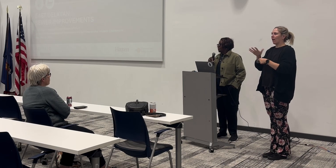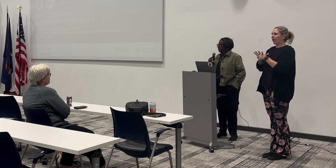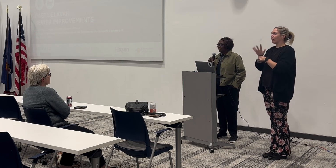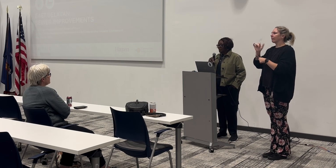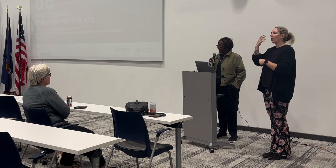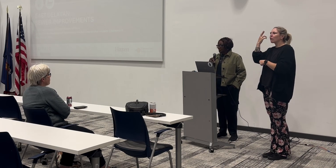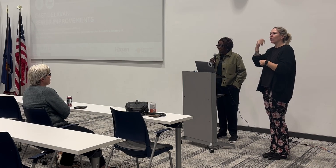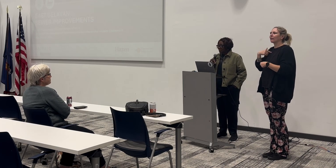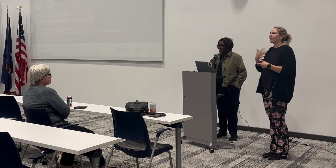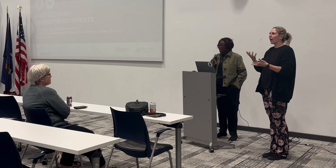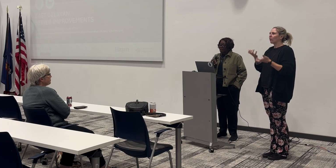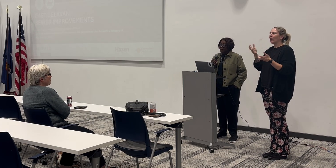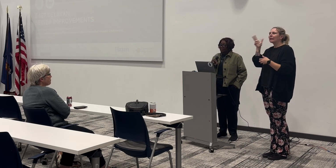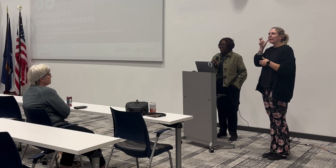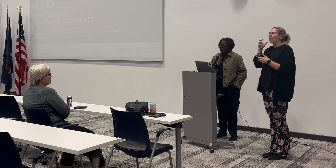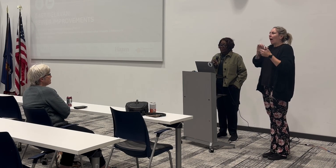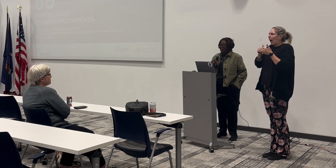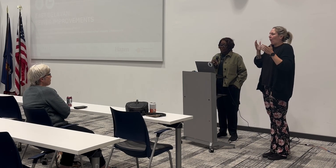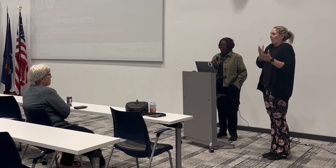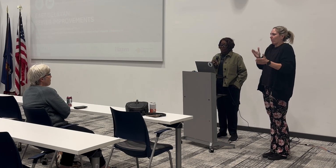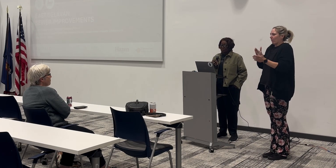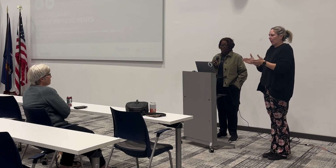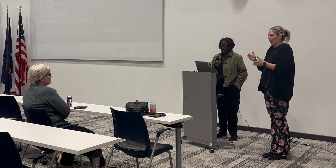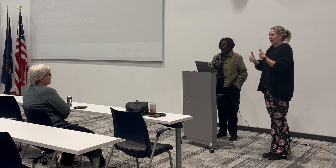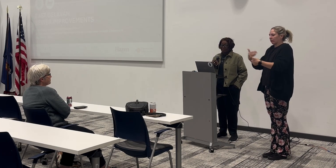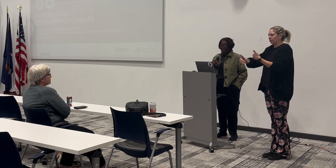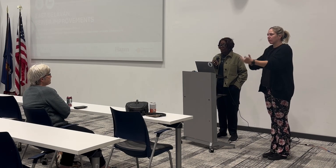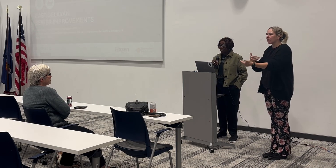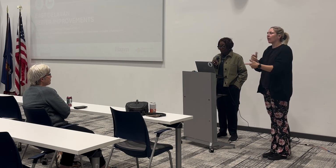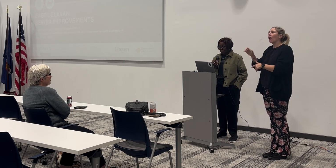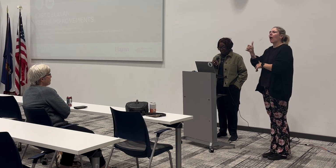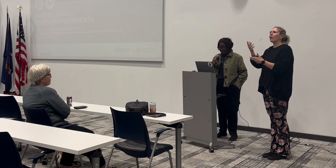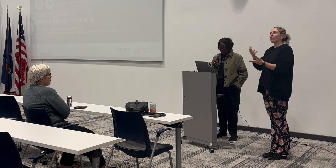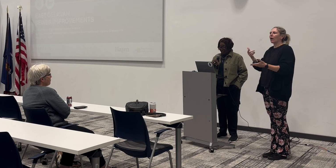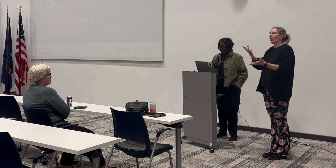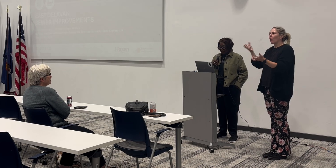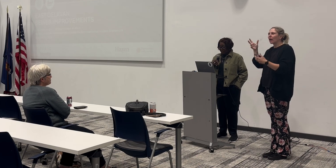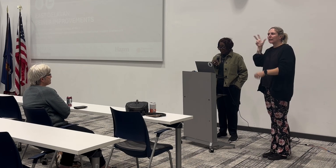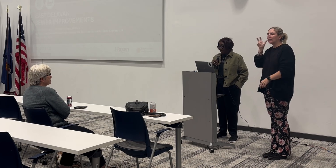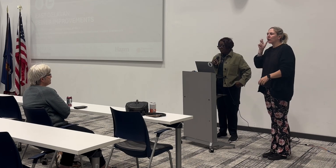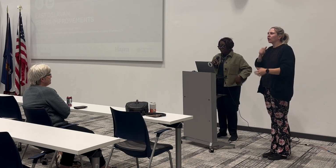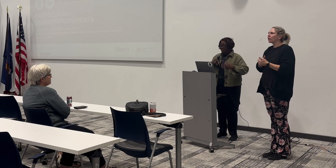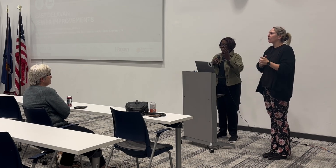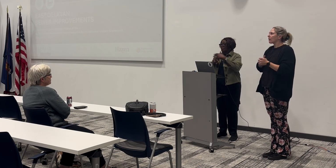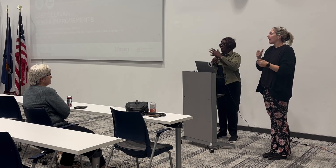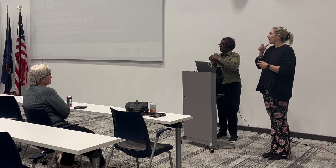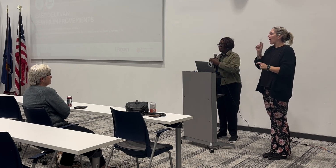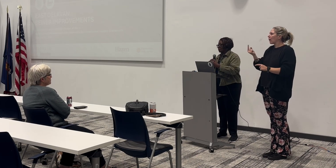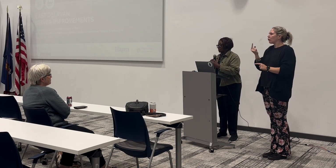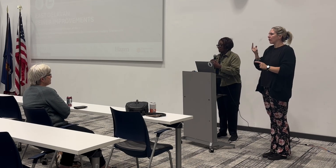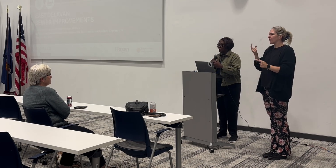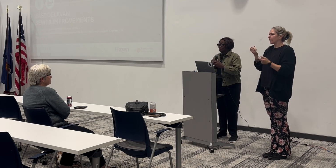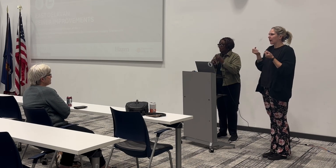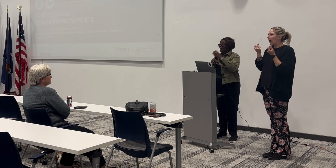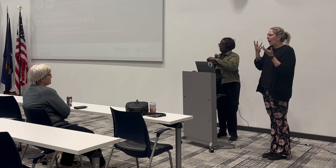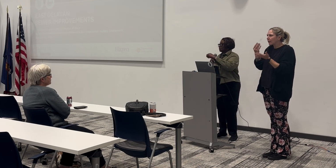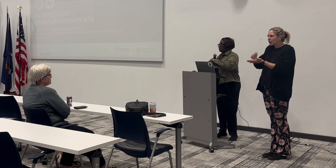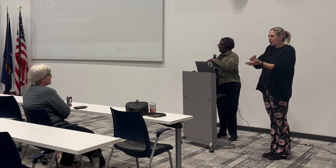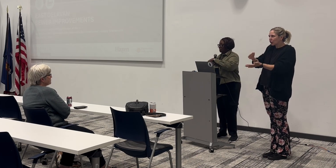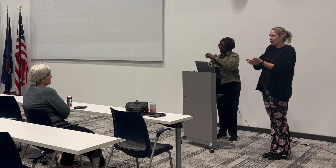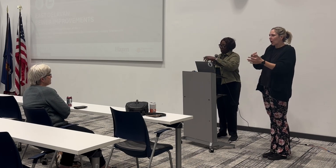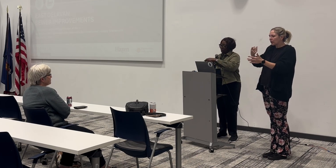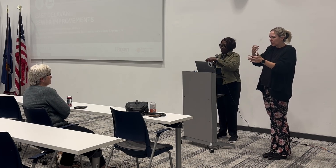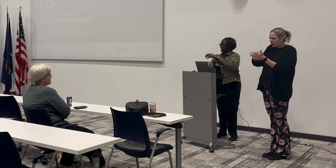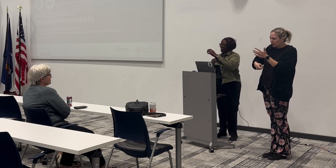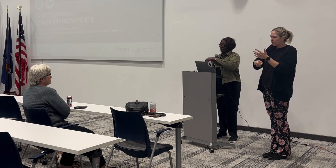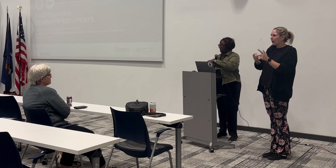to hear how you plan to do it. And then the other thing I want to hear about is not just how much it's going to cost, but how much will